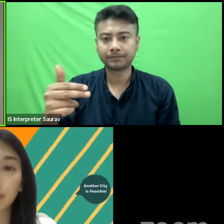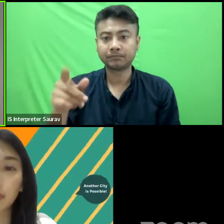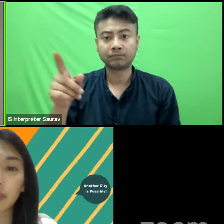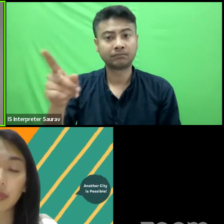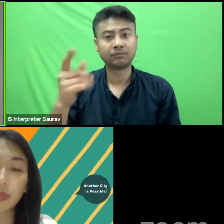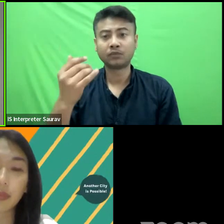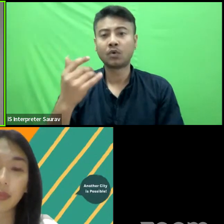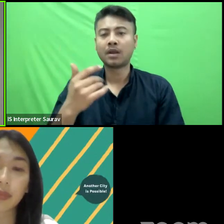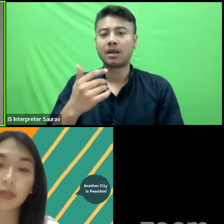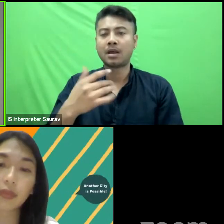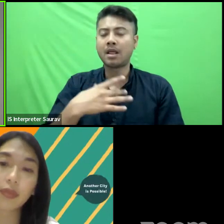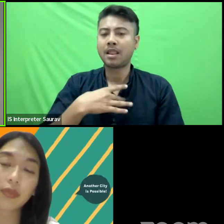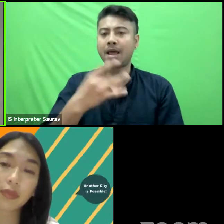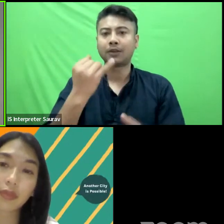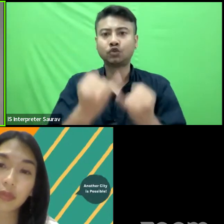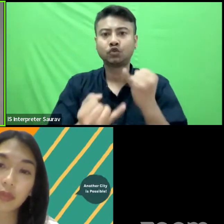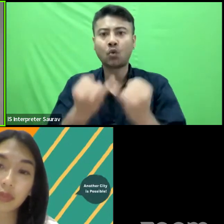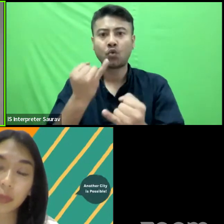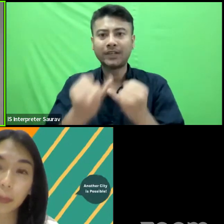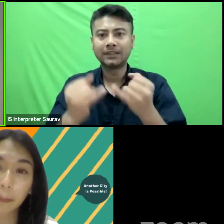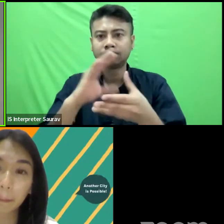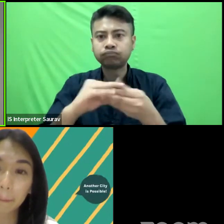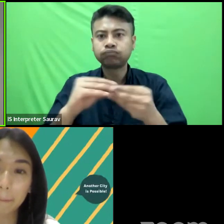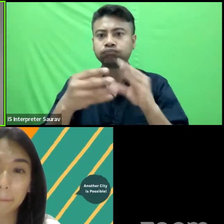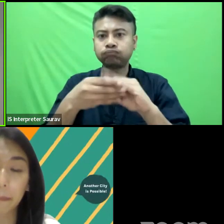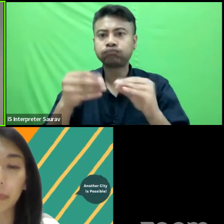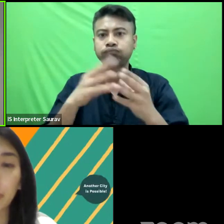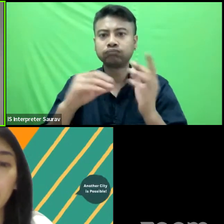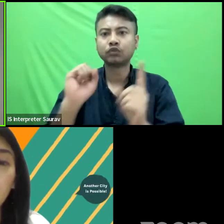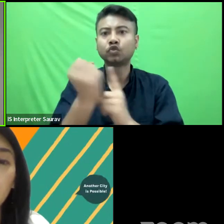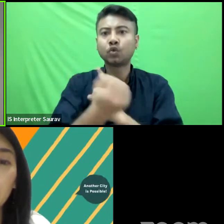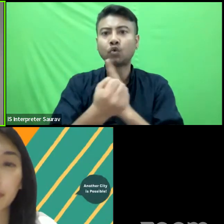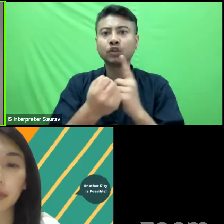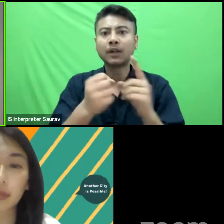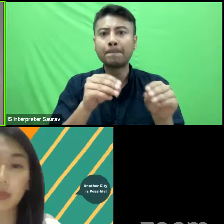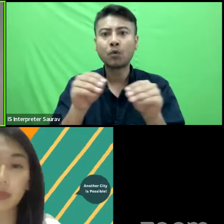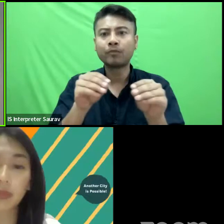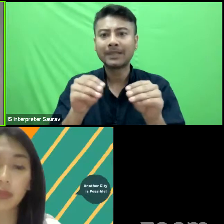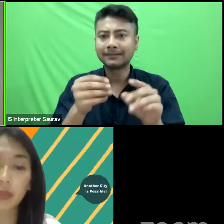in driving social movements. She leads initiatives